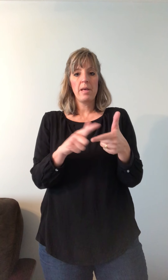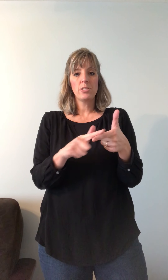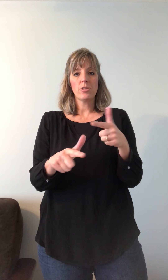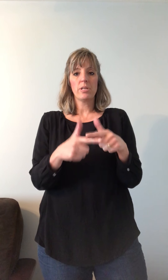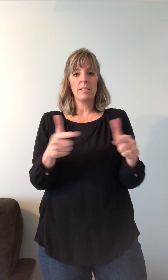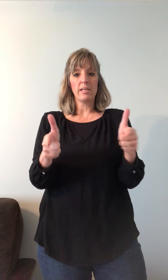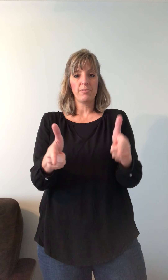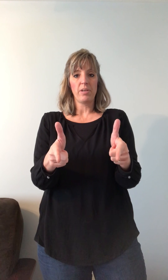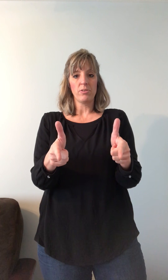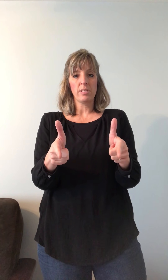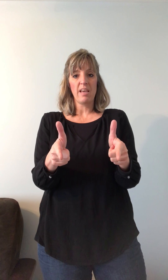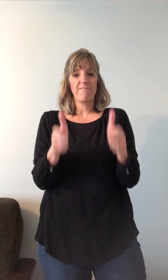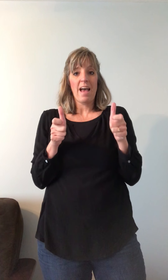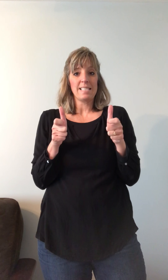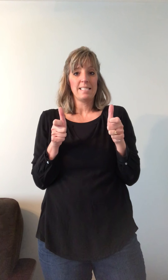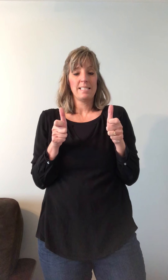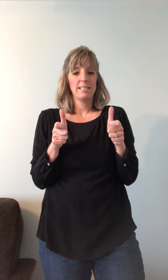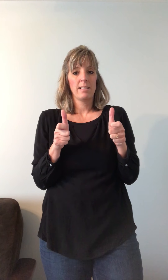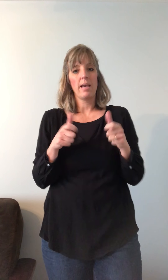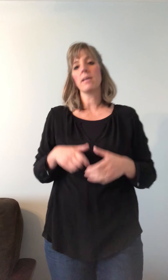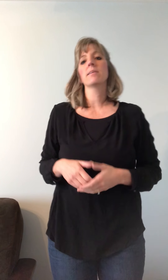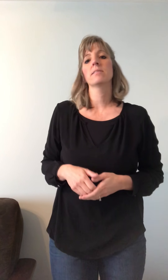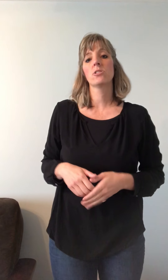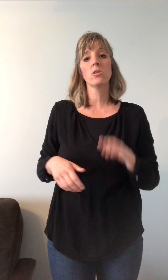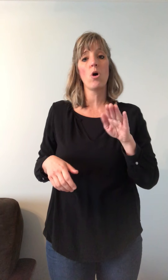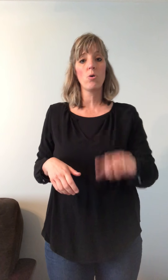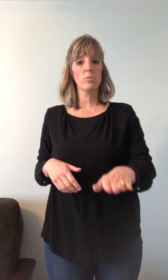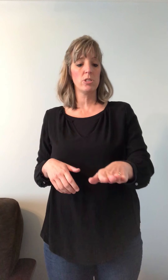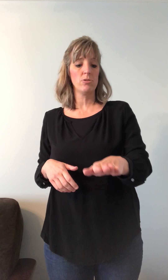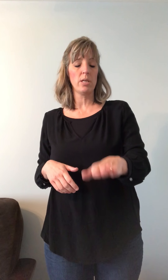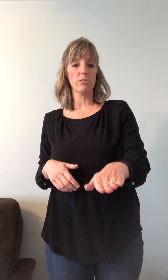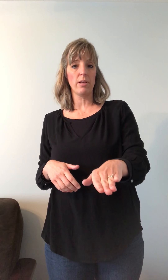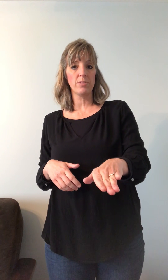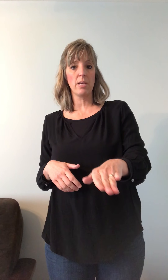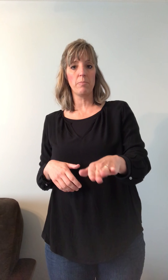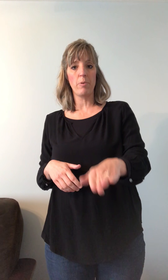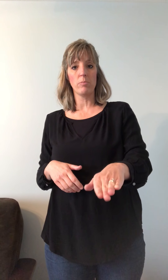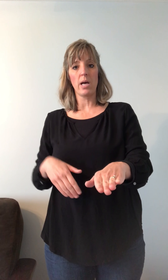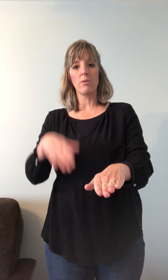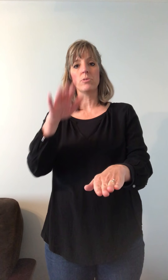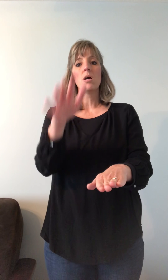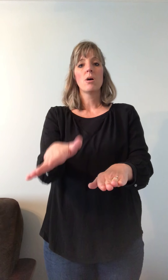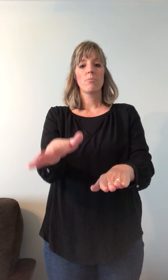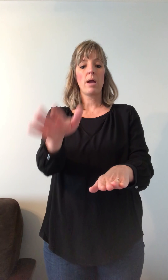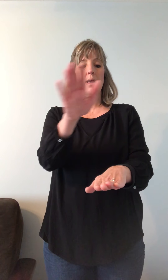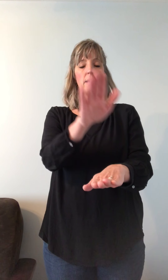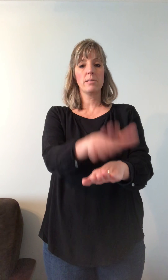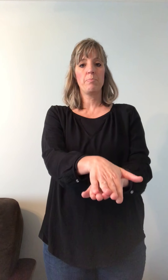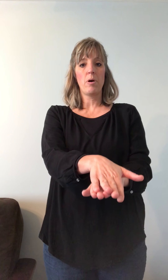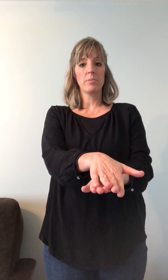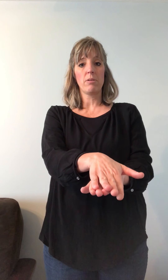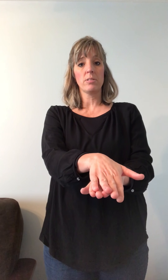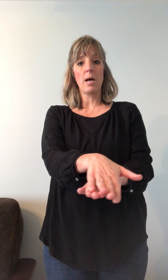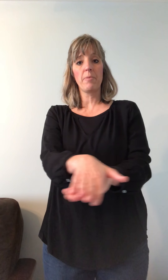bend your index fingers, okay? Fast, okay? Slow is you take your left hand, palm down, right hand, palm down on top of